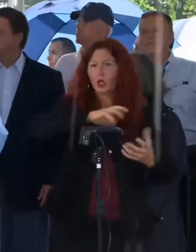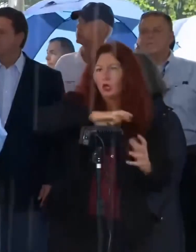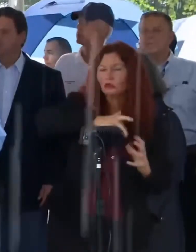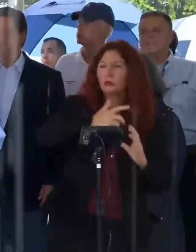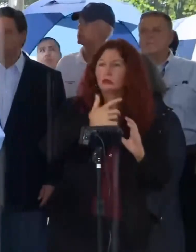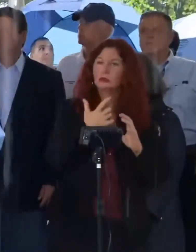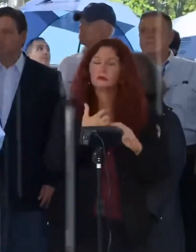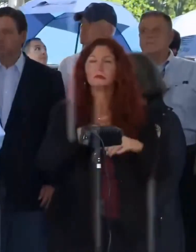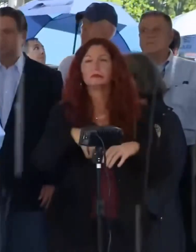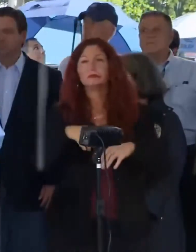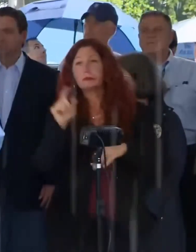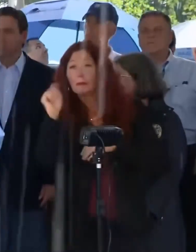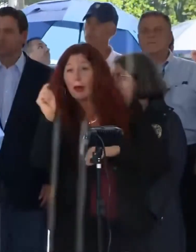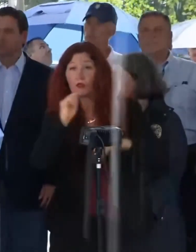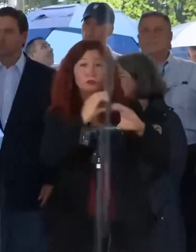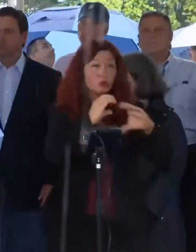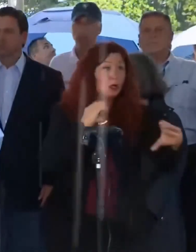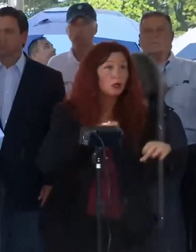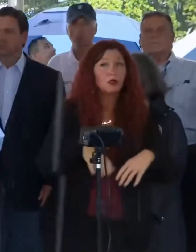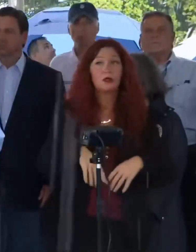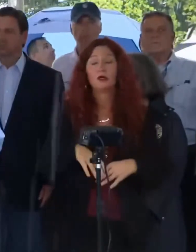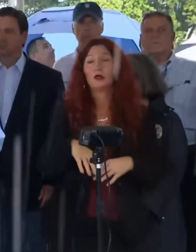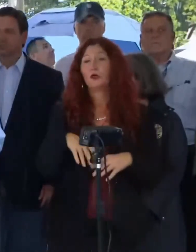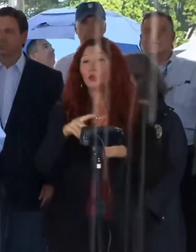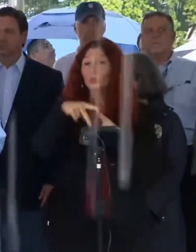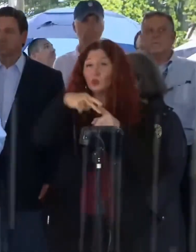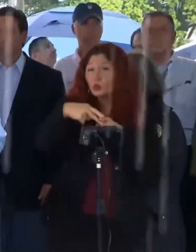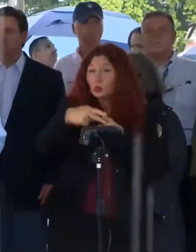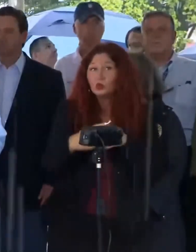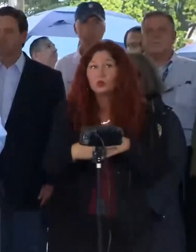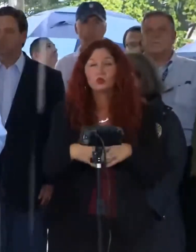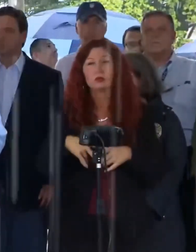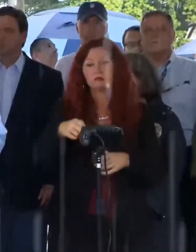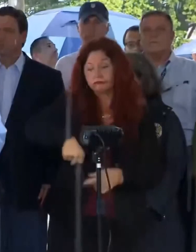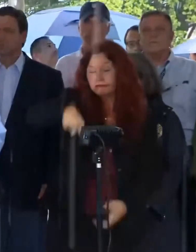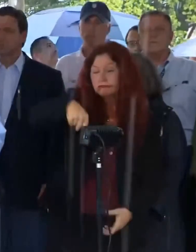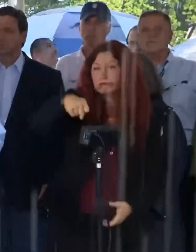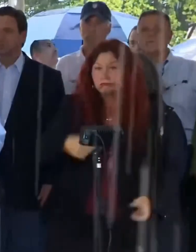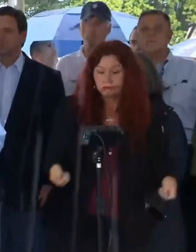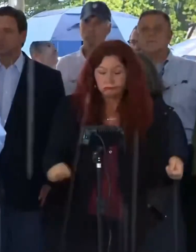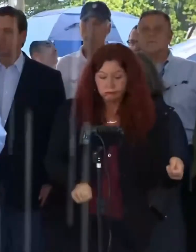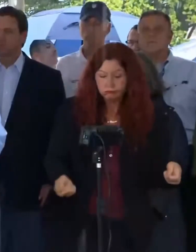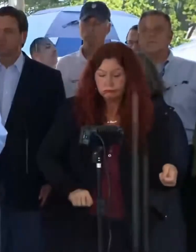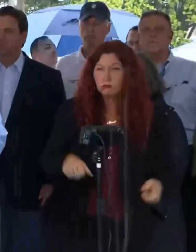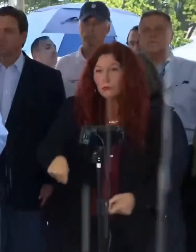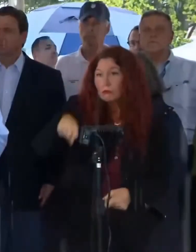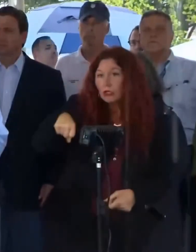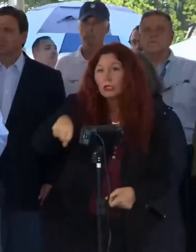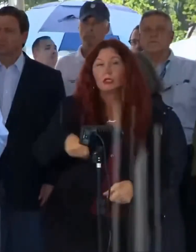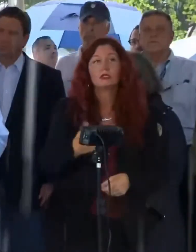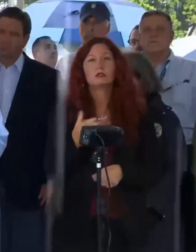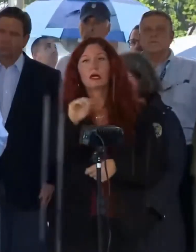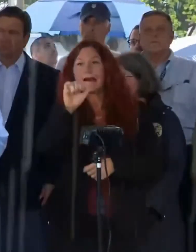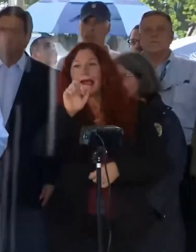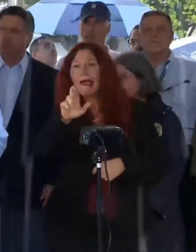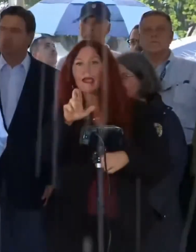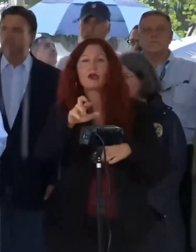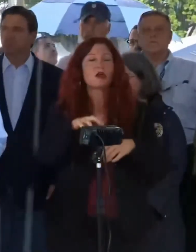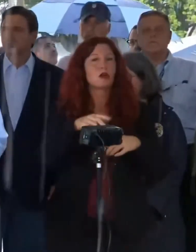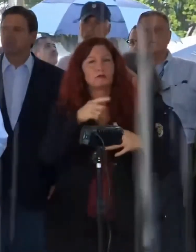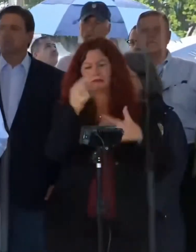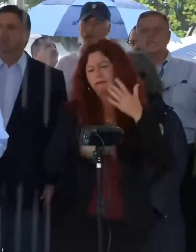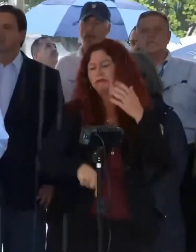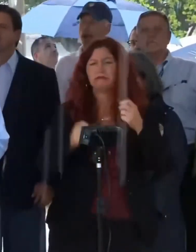trailers, jackhammers, buckets, air compressors, and many, many more. The Florida Division of Emergency